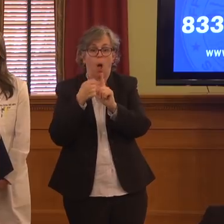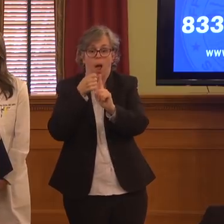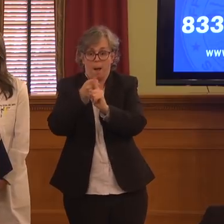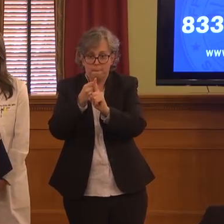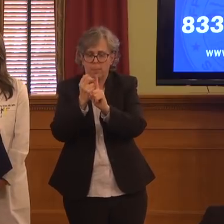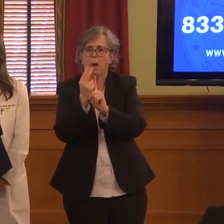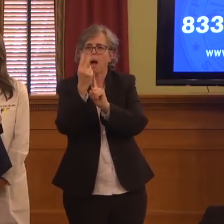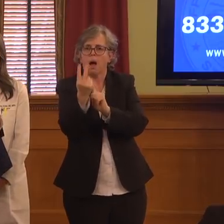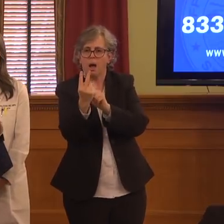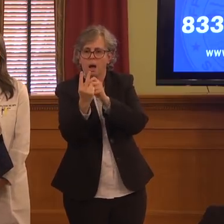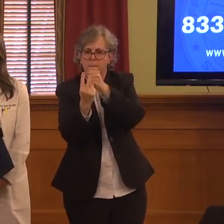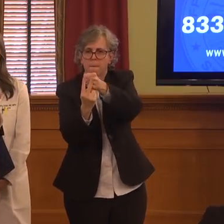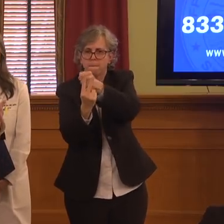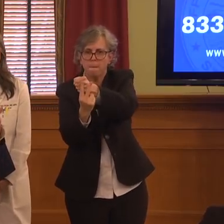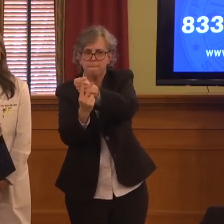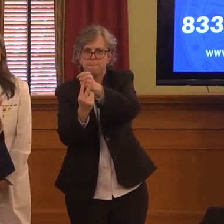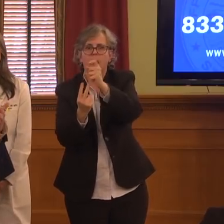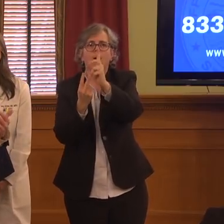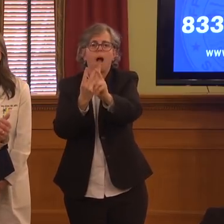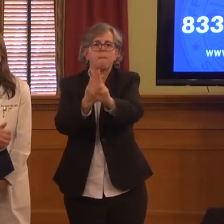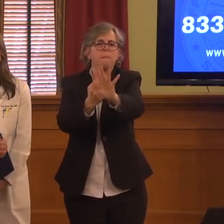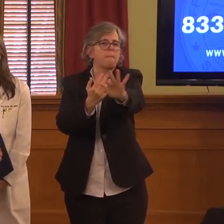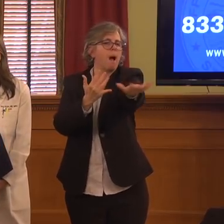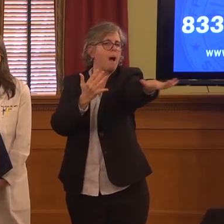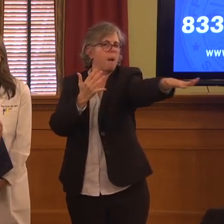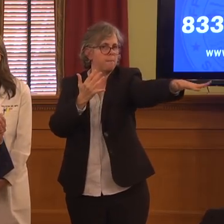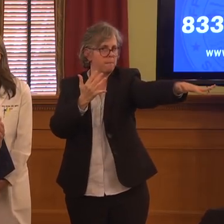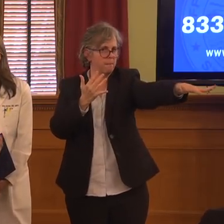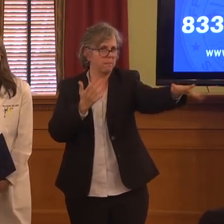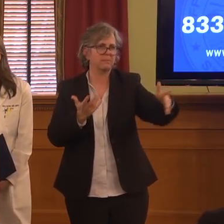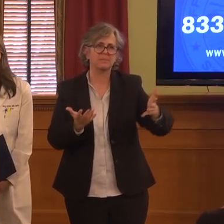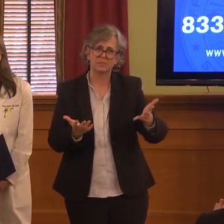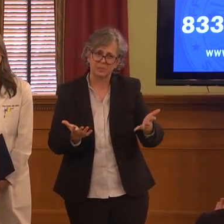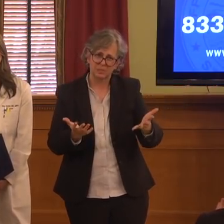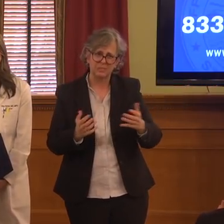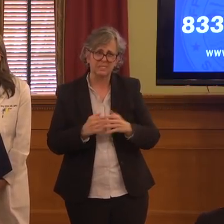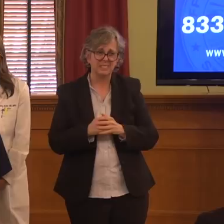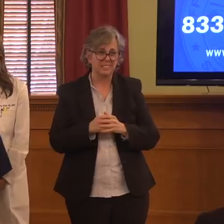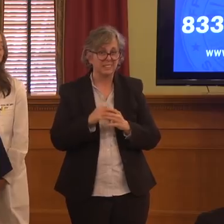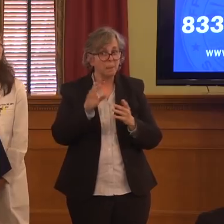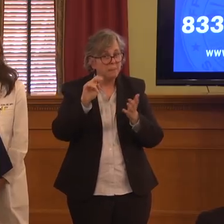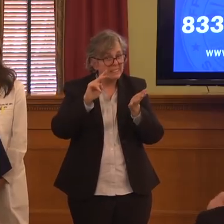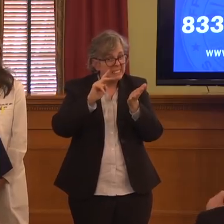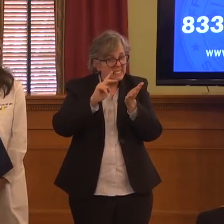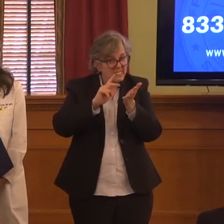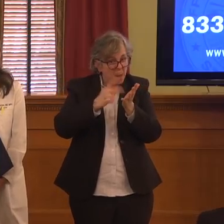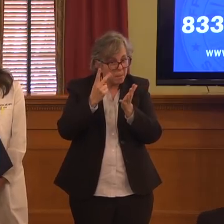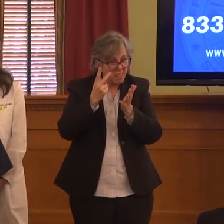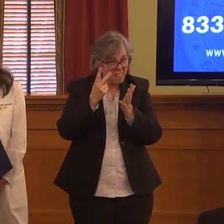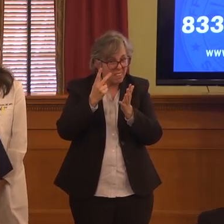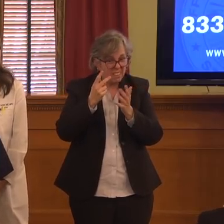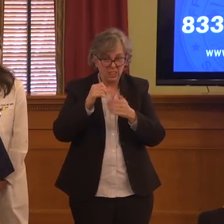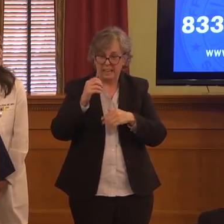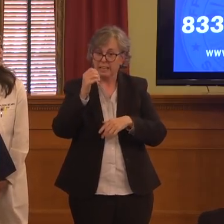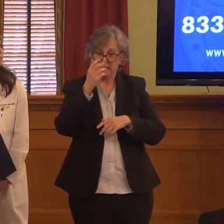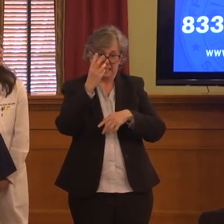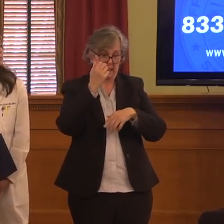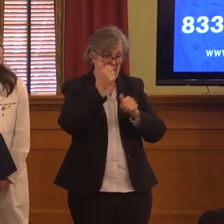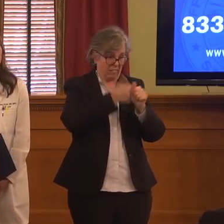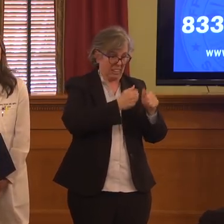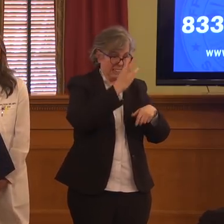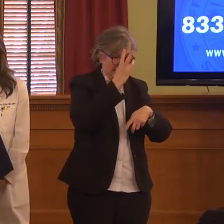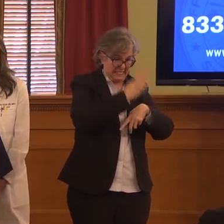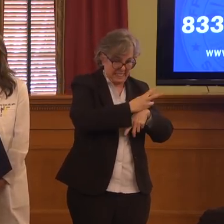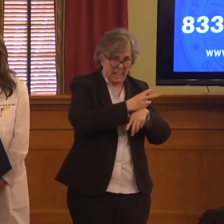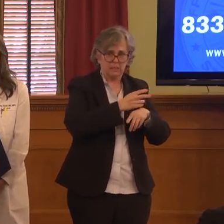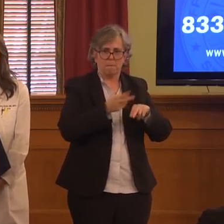if it turns over every 6 days, doubles every 6 days, you can see the importance